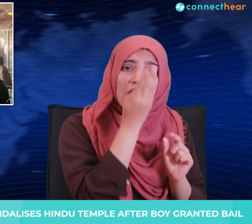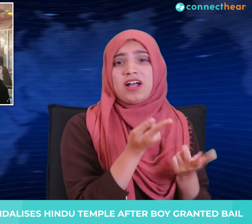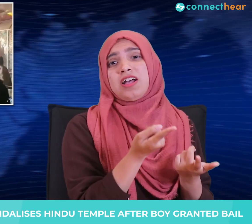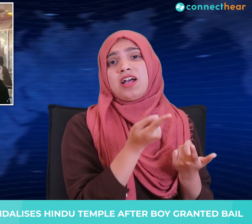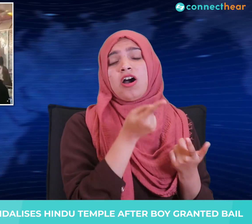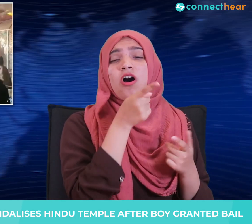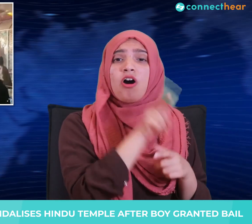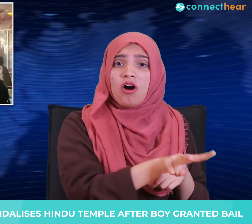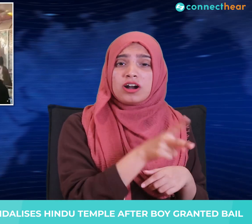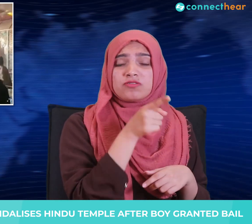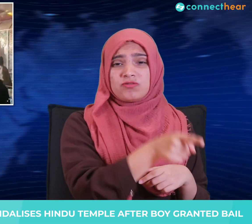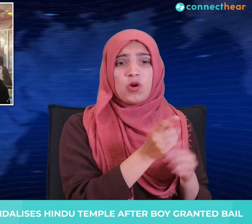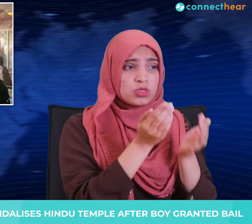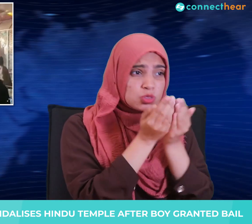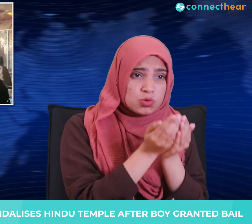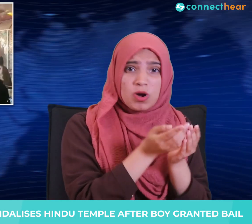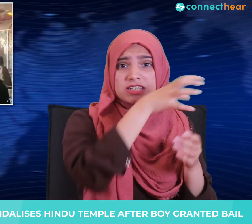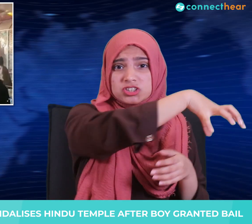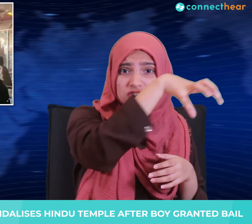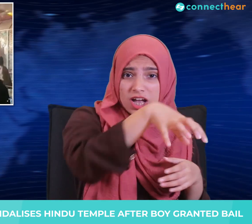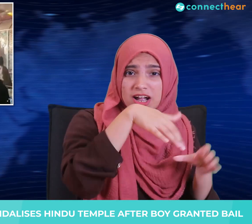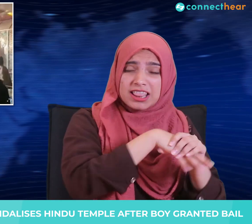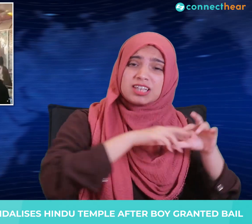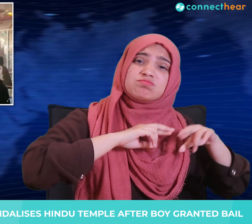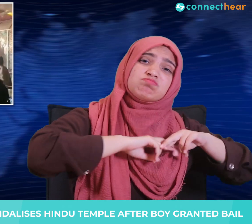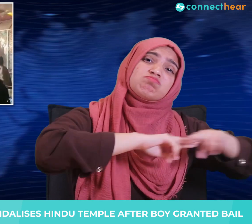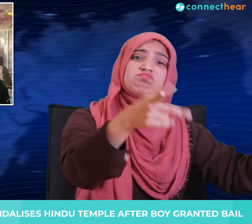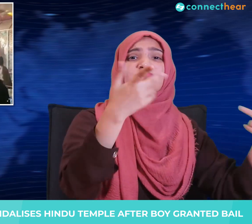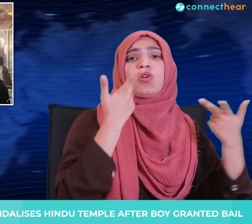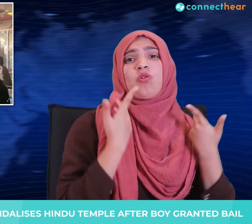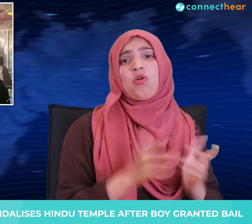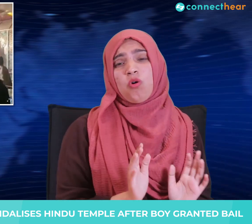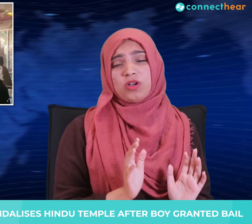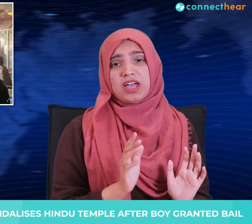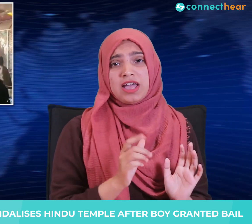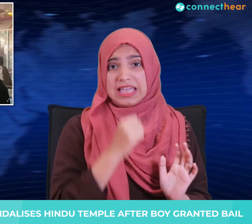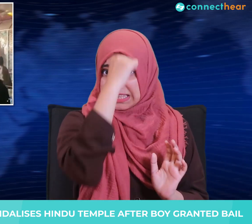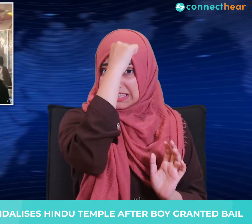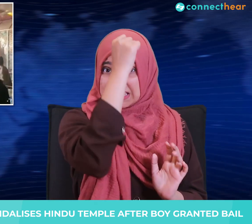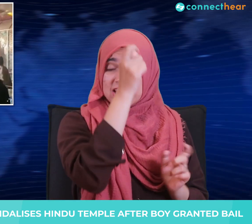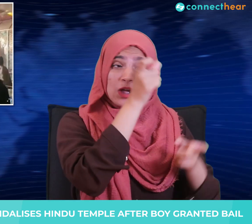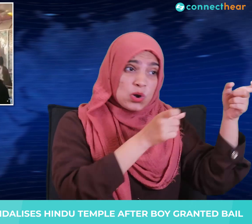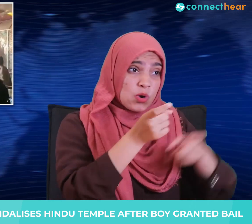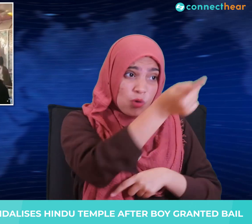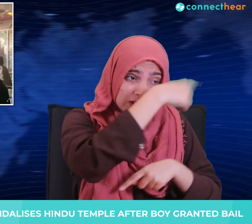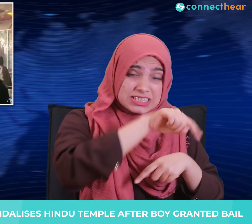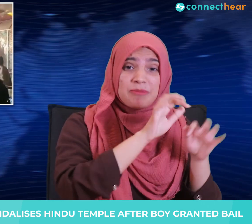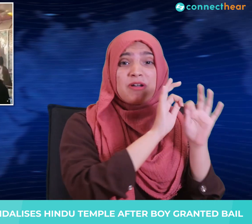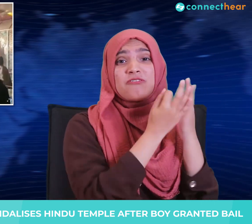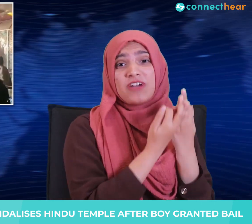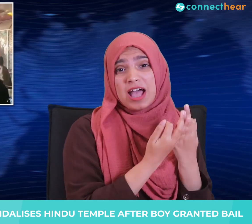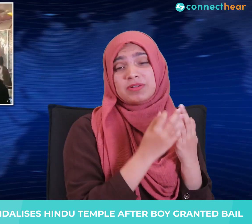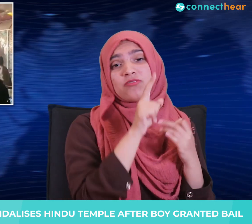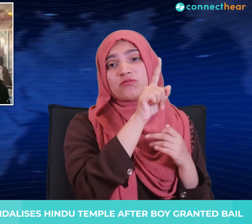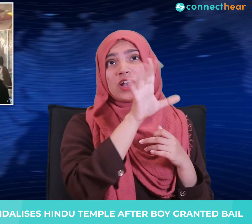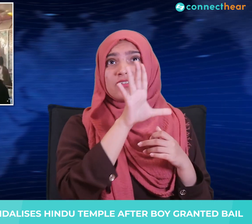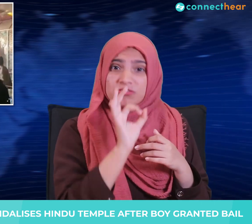police's arrival, the mob soon dispersed. Hindu residents of Bhau, of whom there are 150 to 200